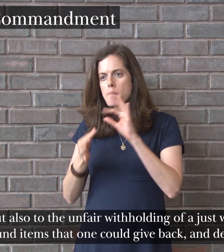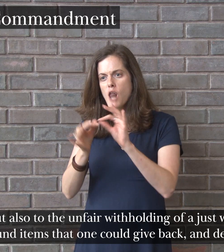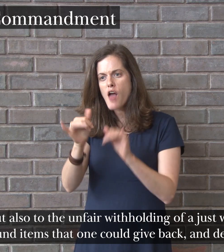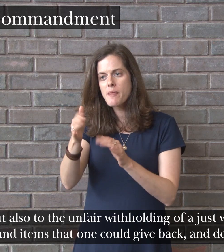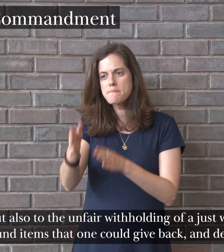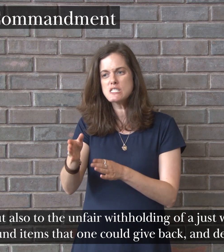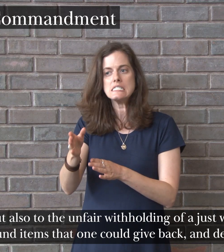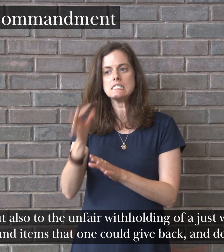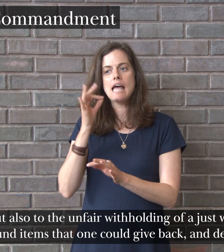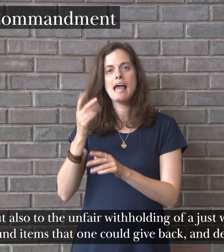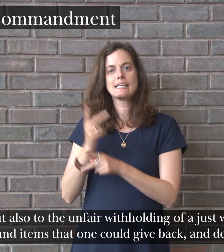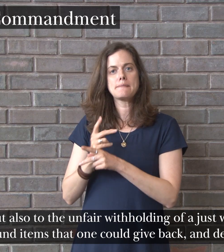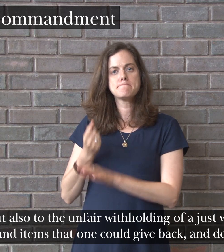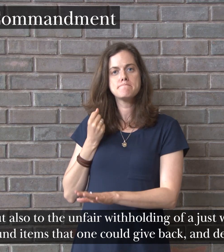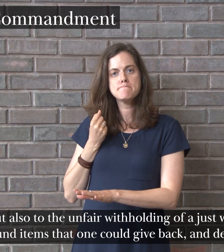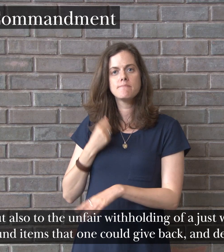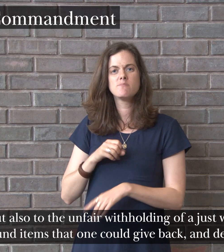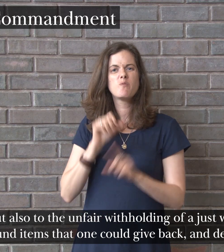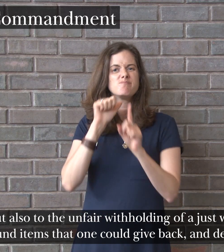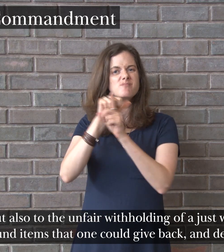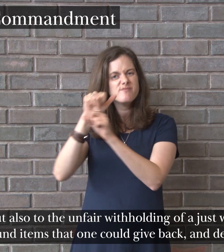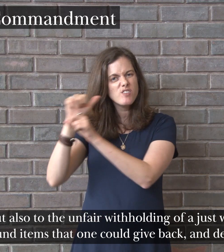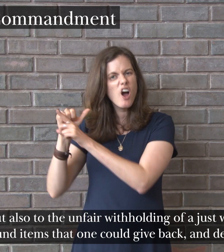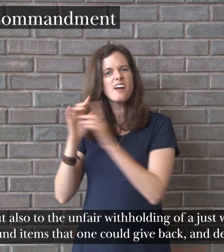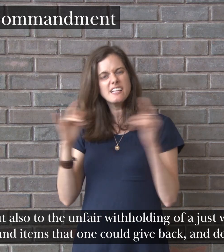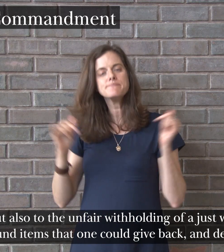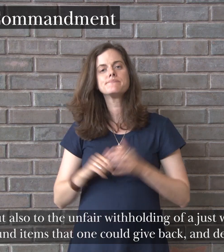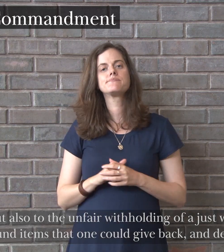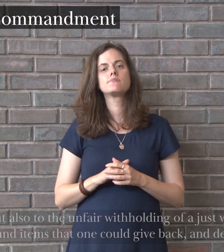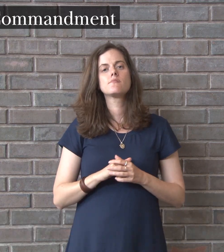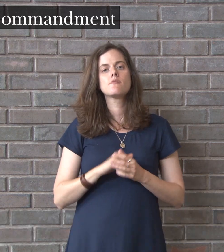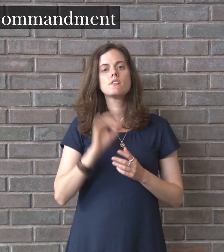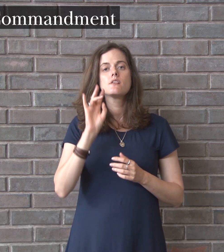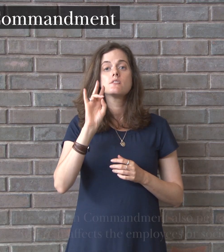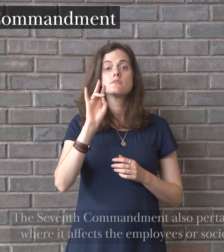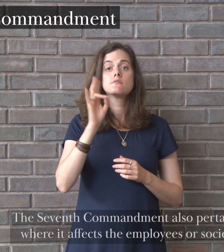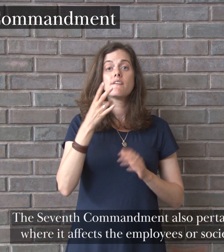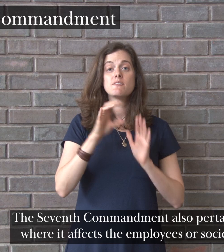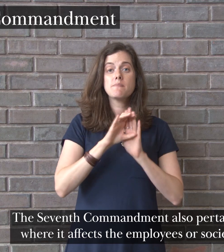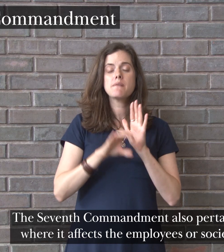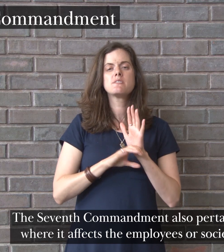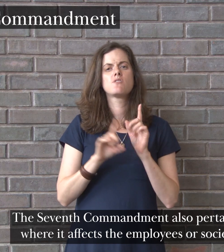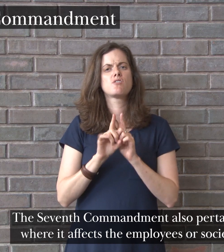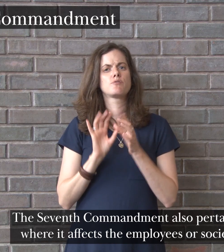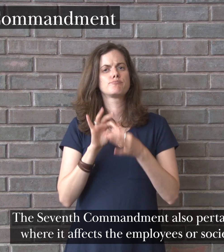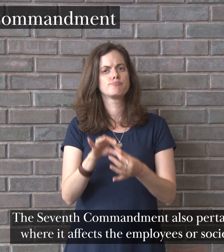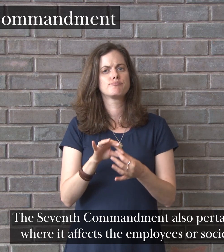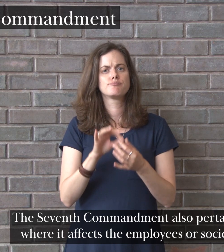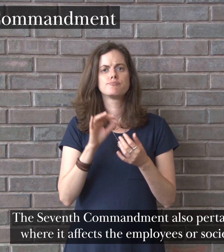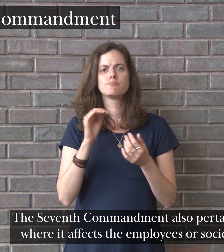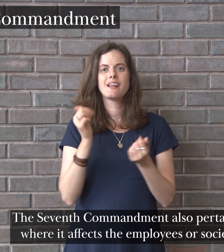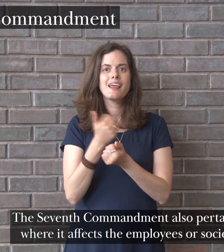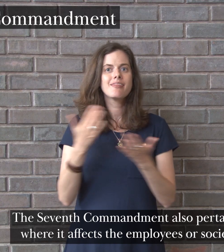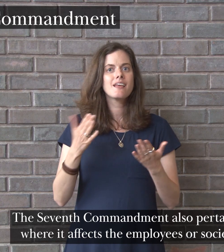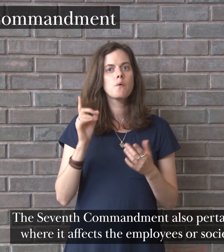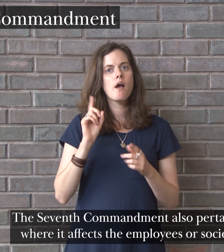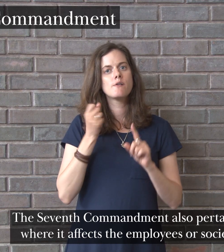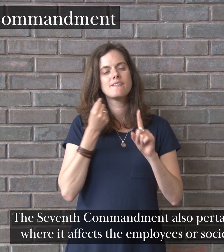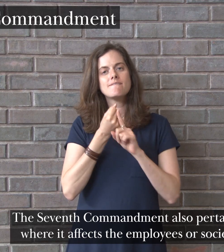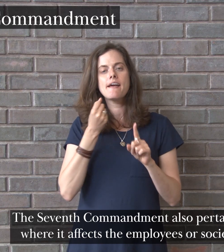could give back, and defrauding in general. The Seventh Commandment also pertains to anything where it affects